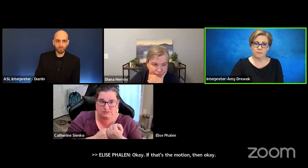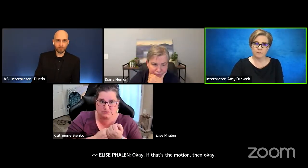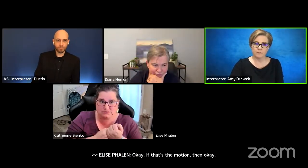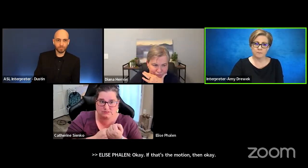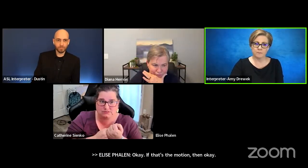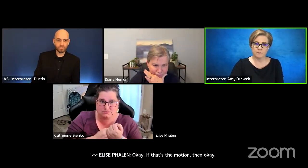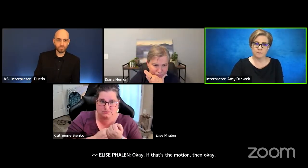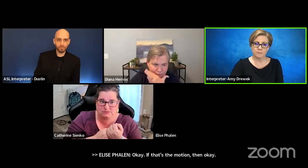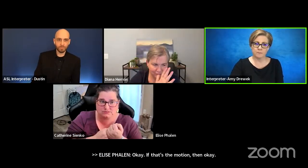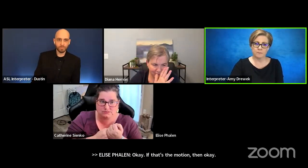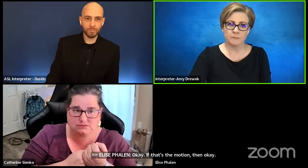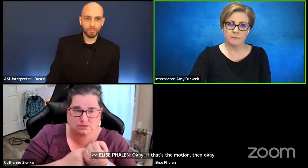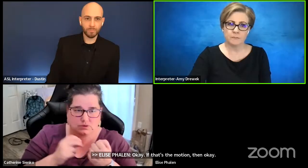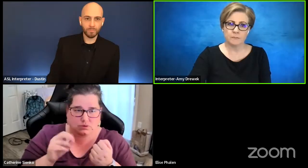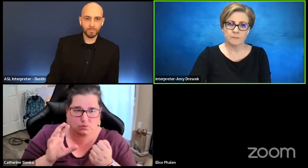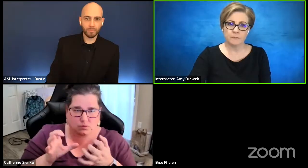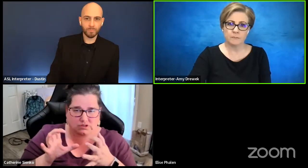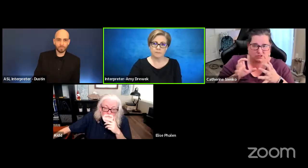All in favor?